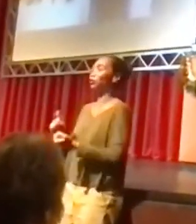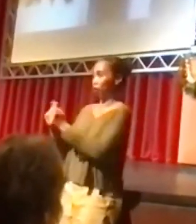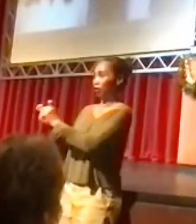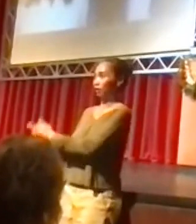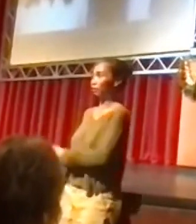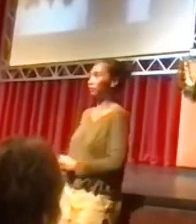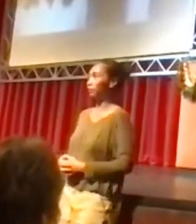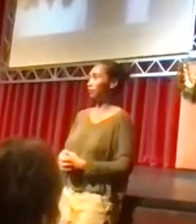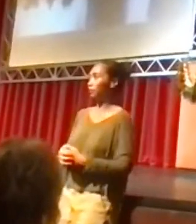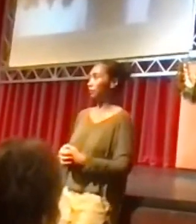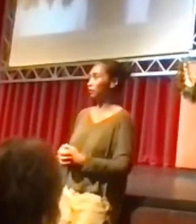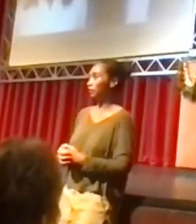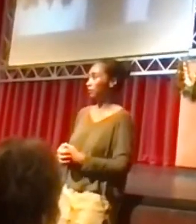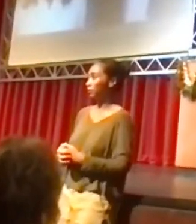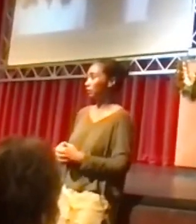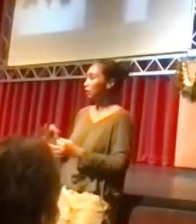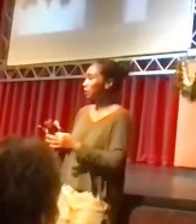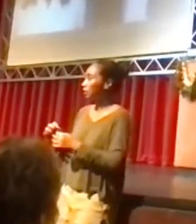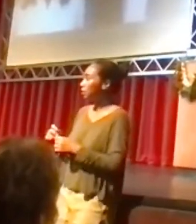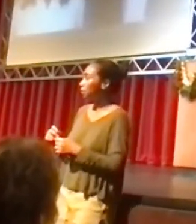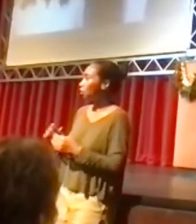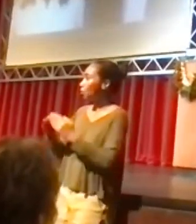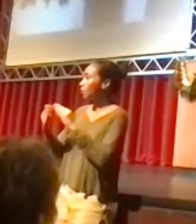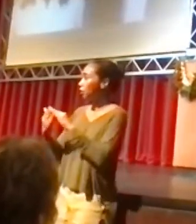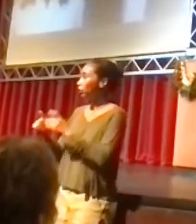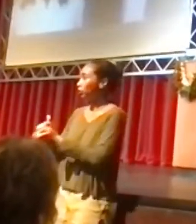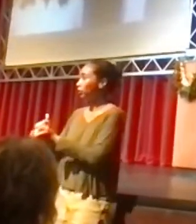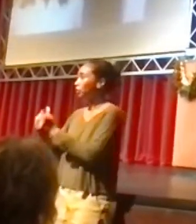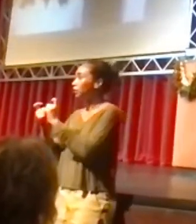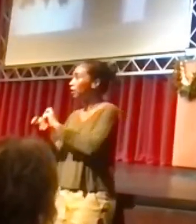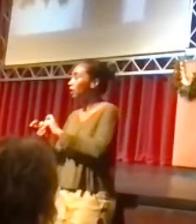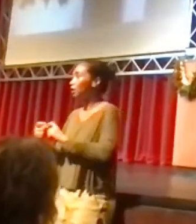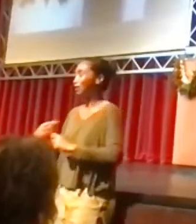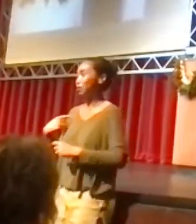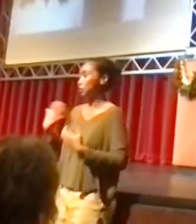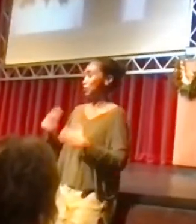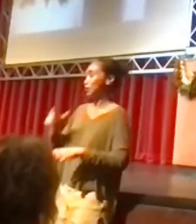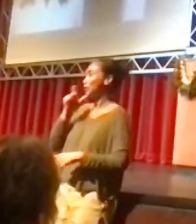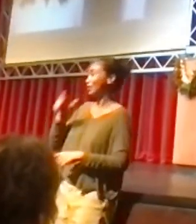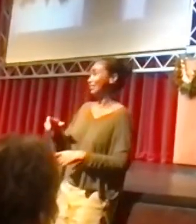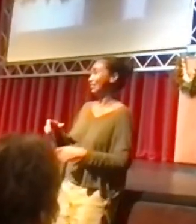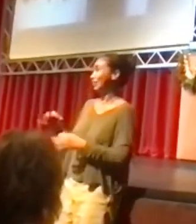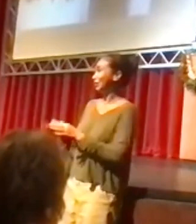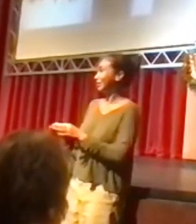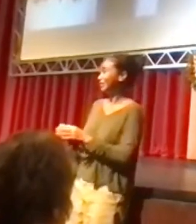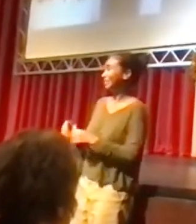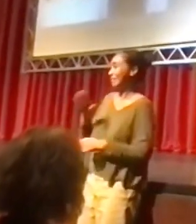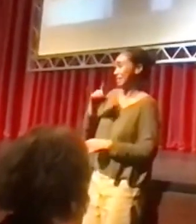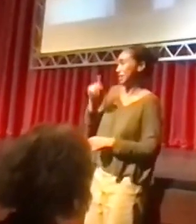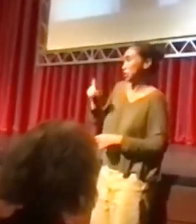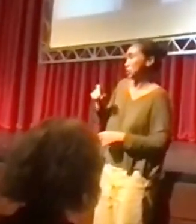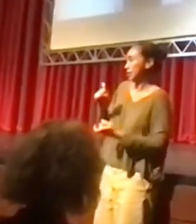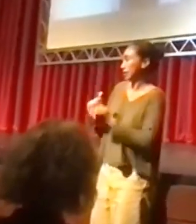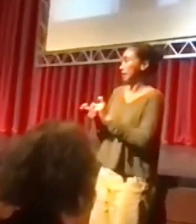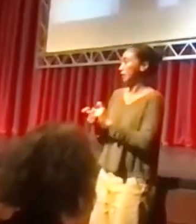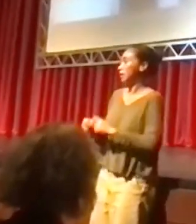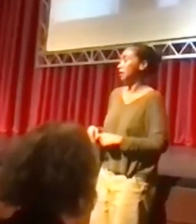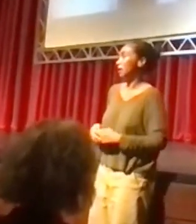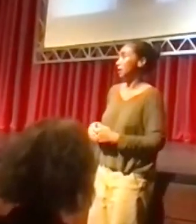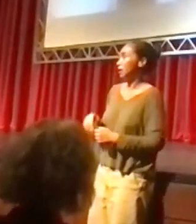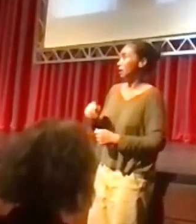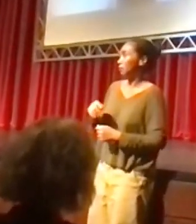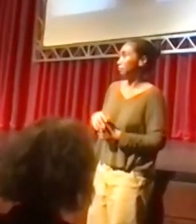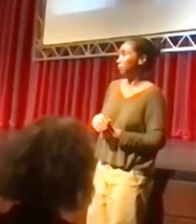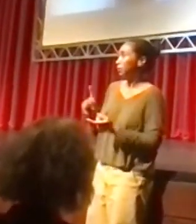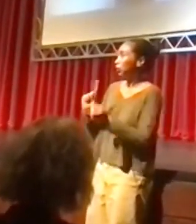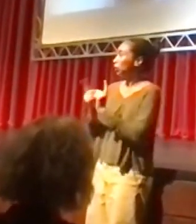And the communities have shifted, and we don't need translation. We never have. It's those who are not us